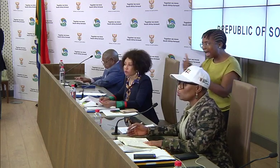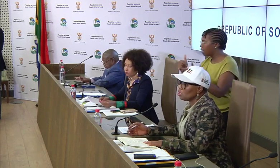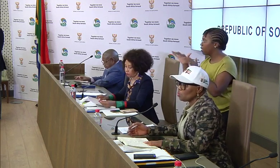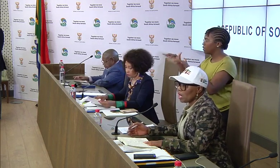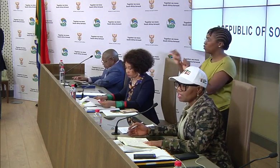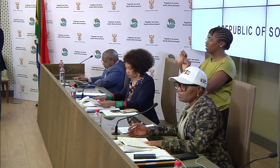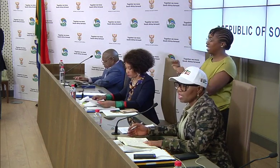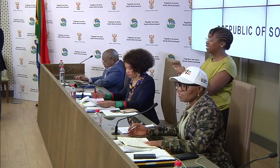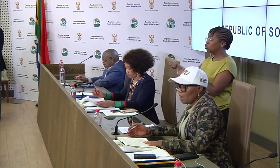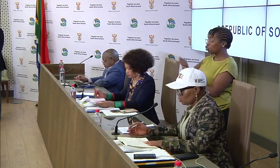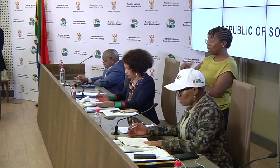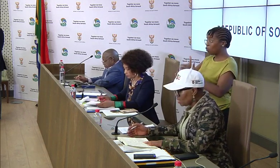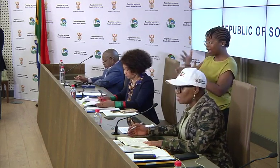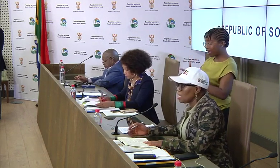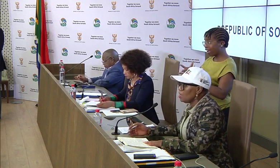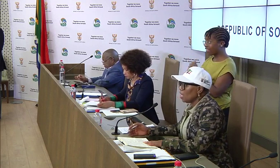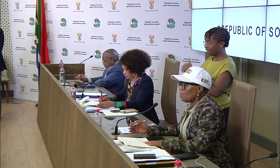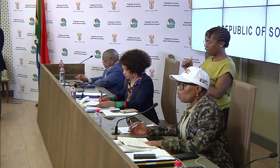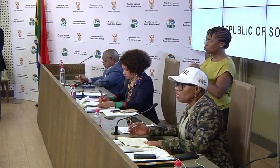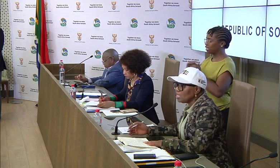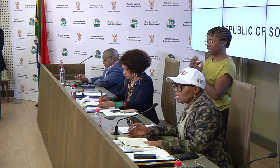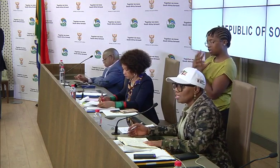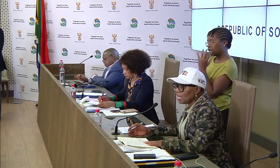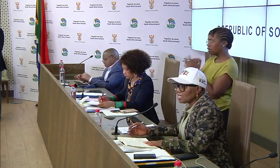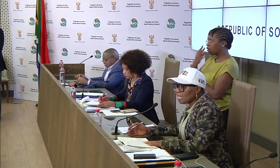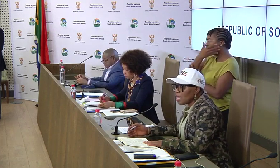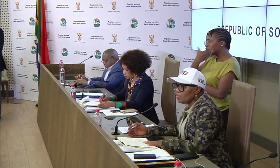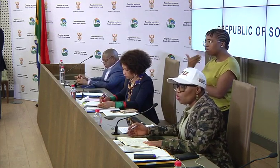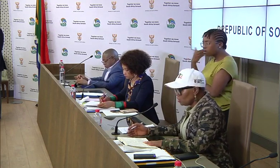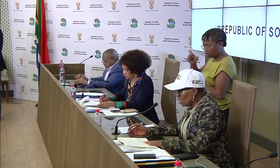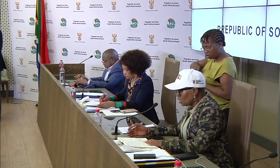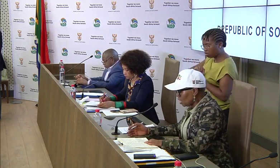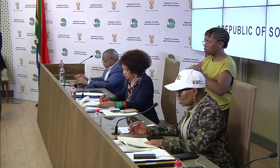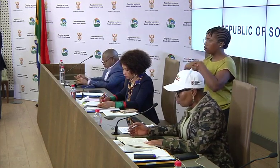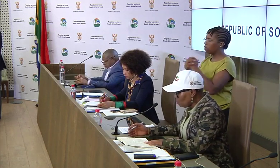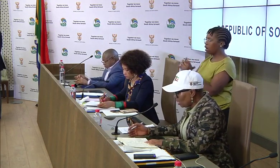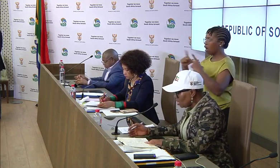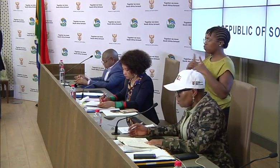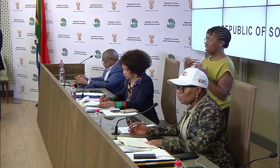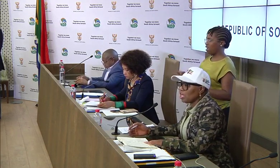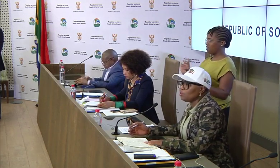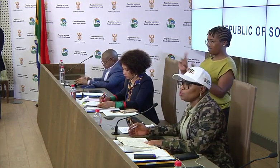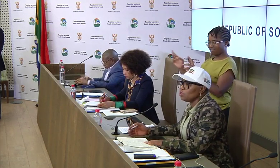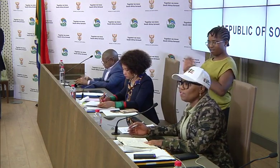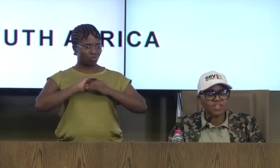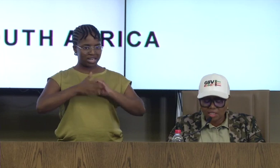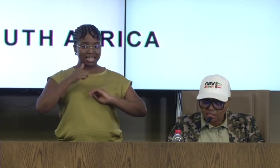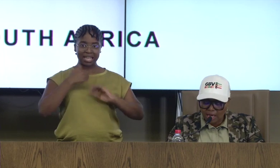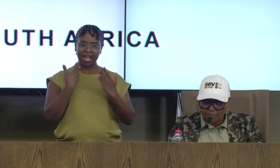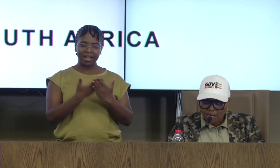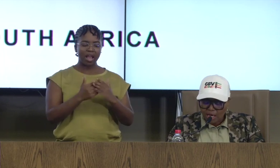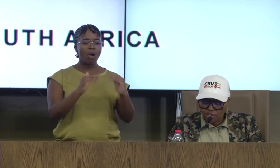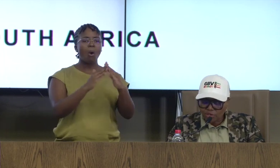that the social workers themselves are protected. They have all the necessary gear and all the necessary equipment for them to do the